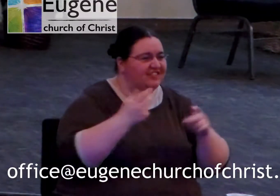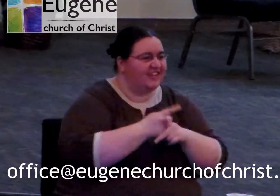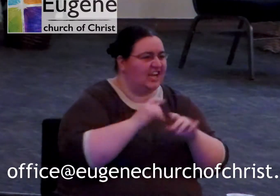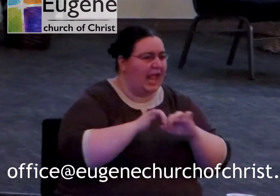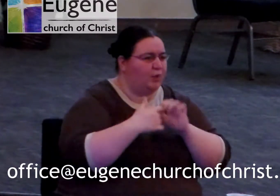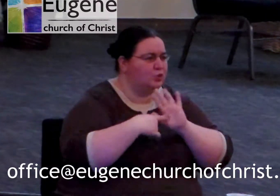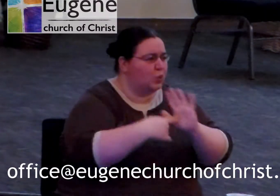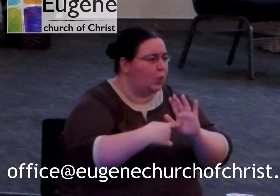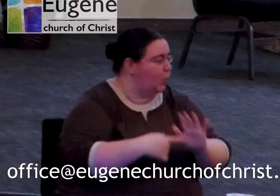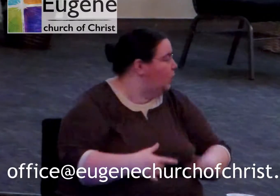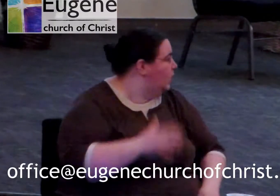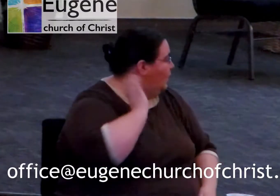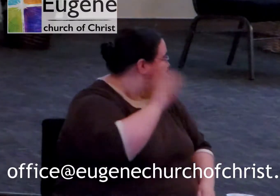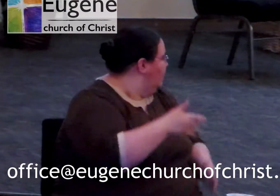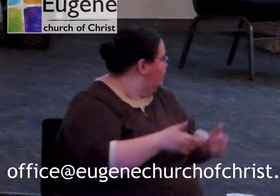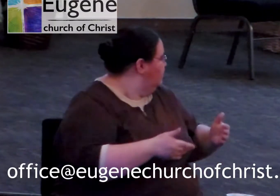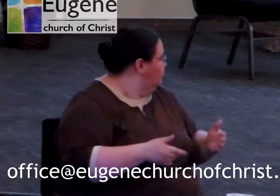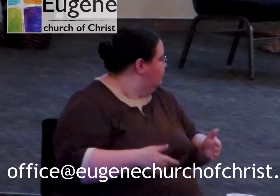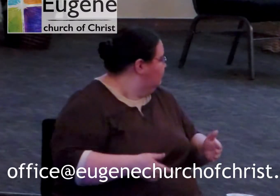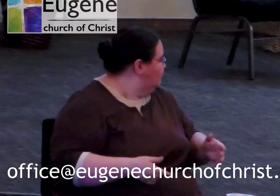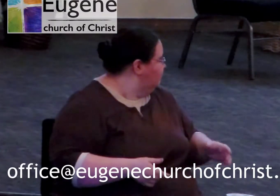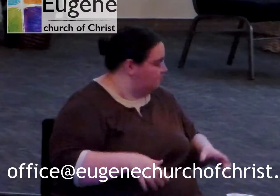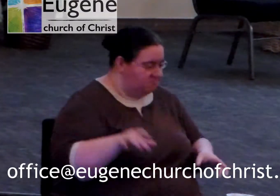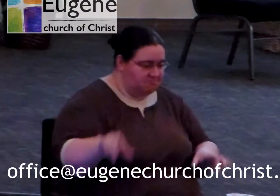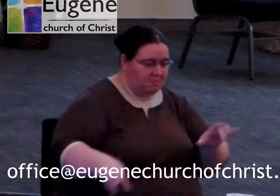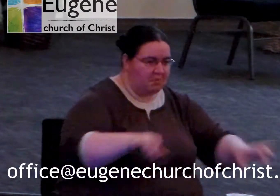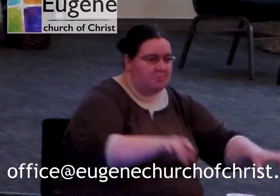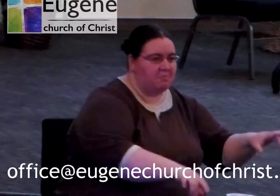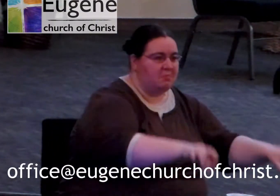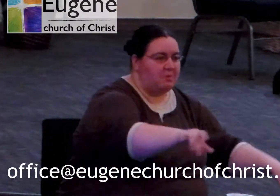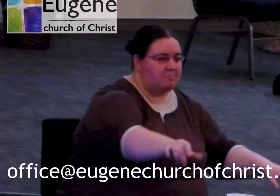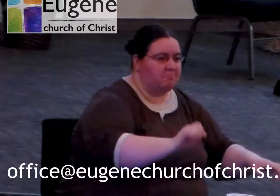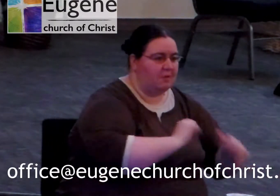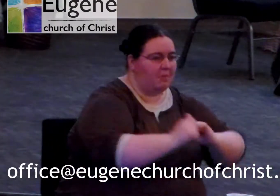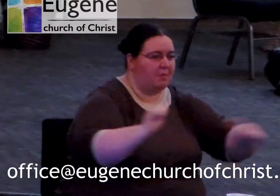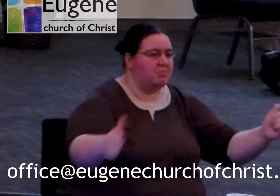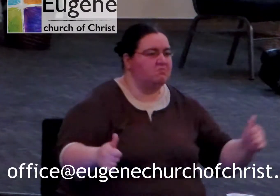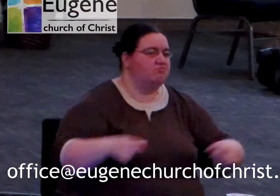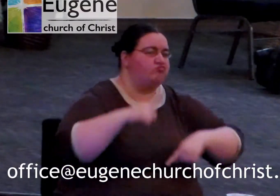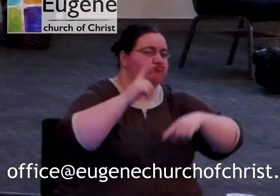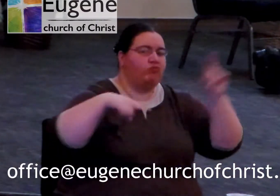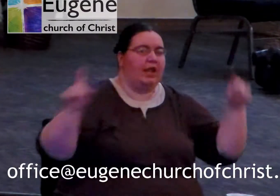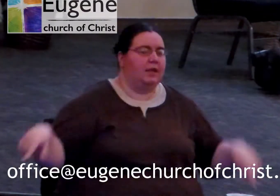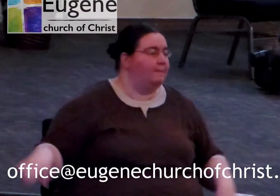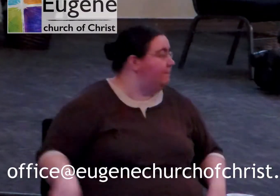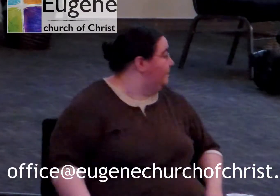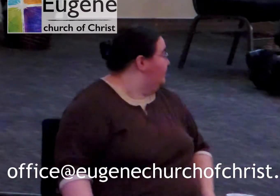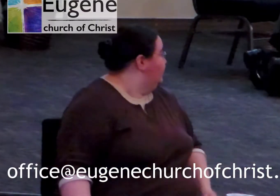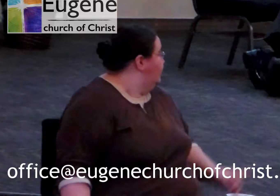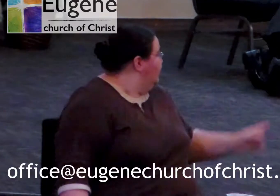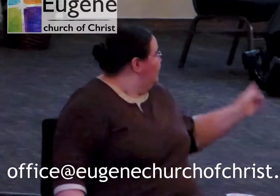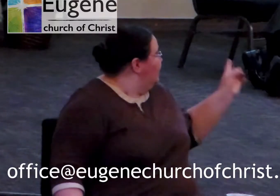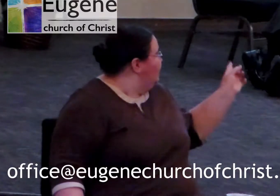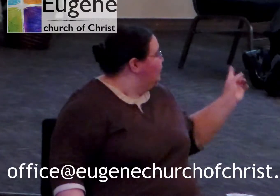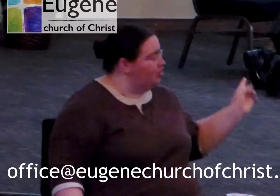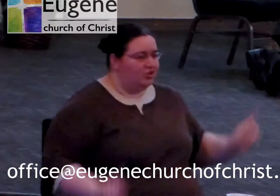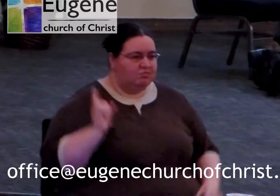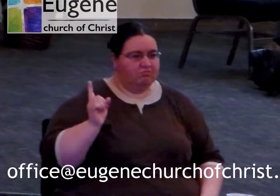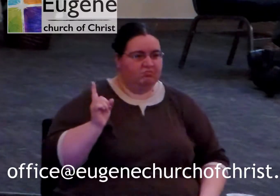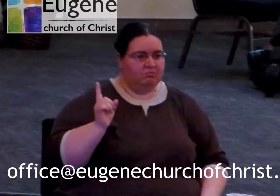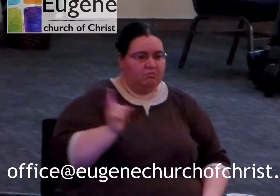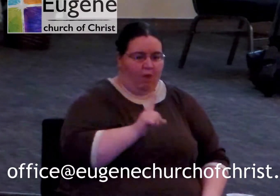traps out, try not to, and I'm just going to put them in a random order, and then I'm just going to have you walk through them. Okay, it's real easy. It's not going to be a big deal. I'm not